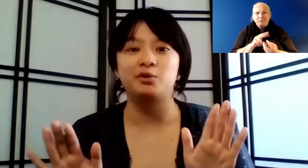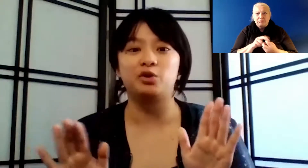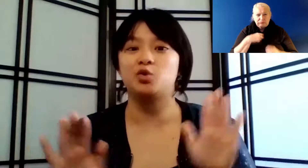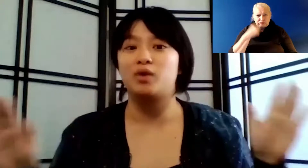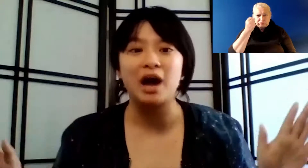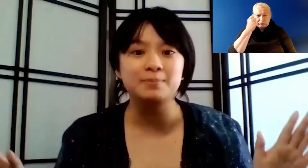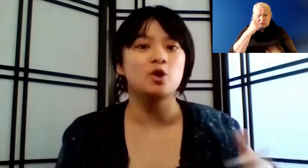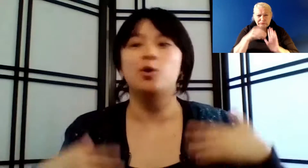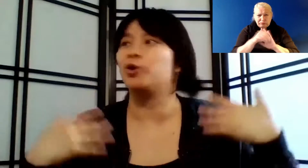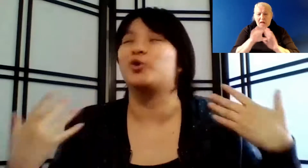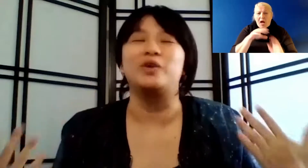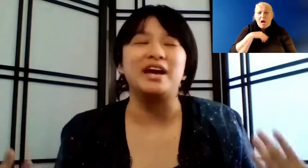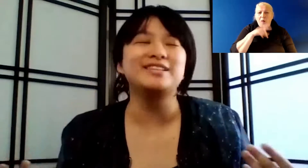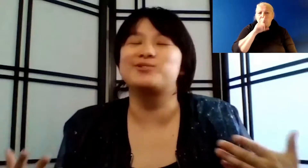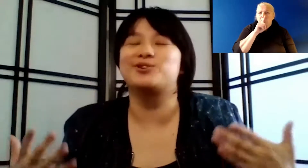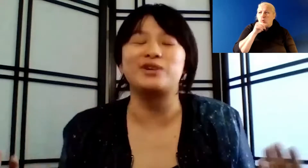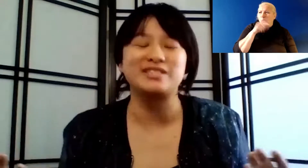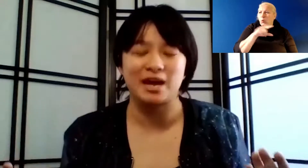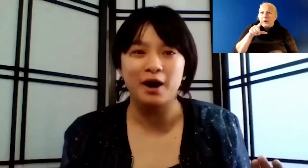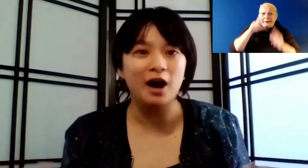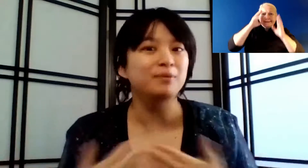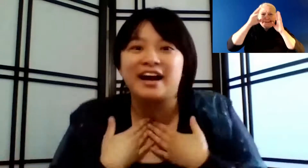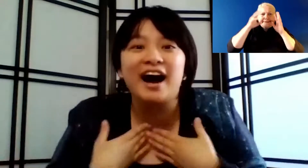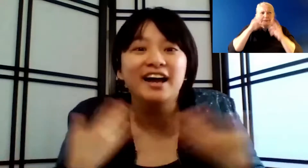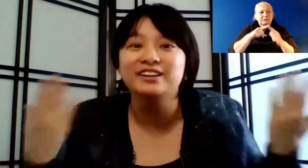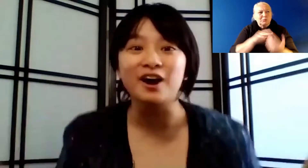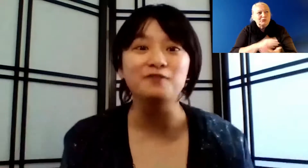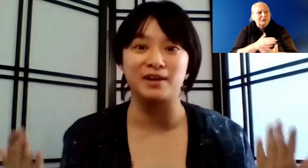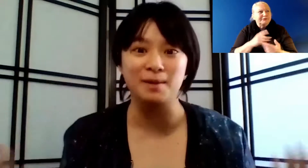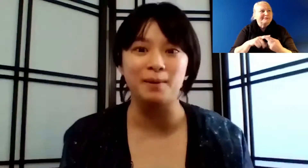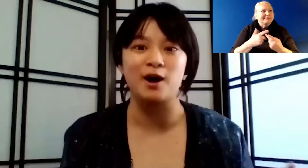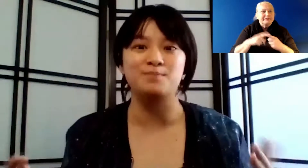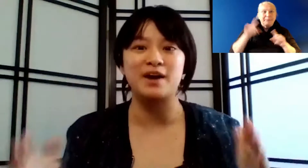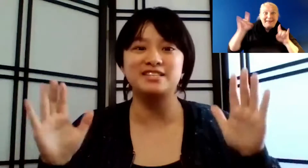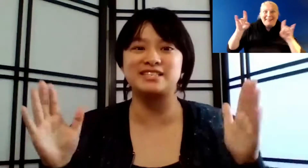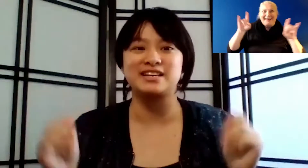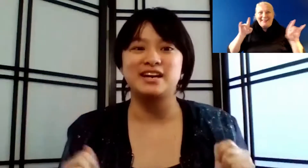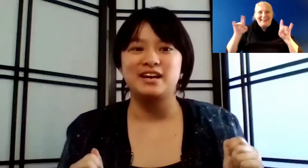who raps or creates or enjoys hip hop. Like, I love hip hop. I'm